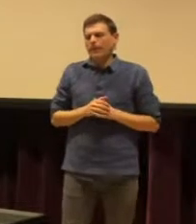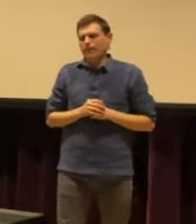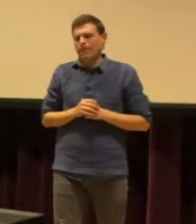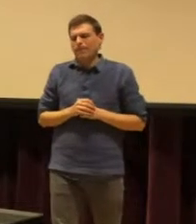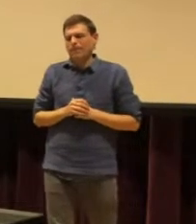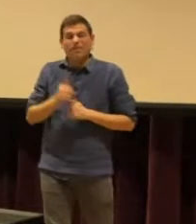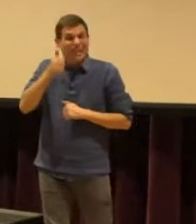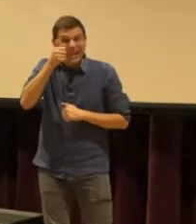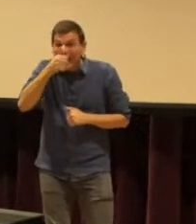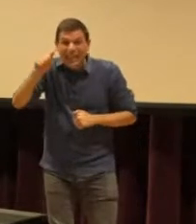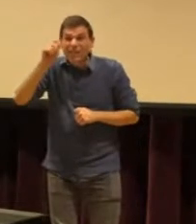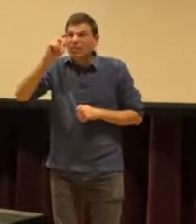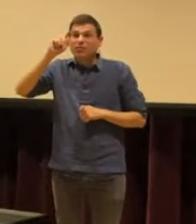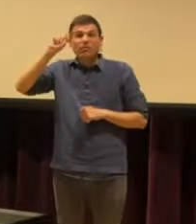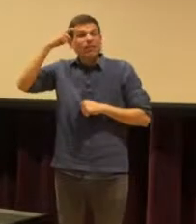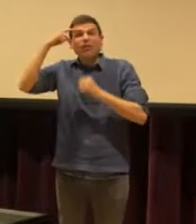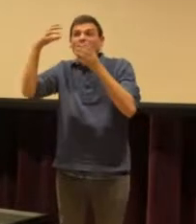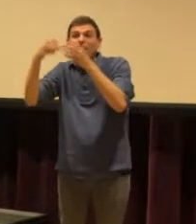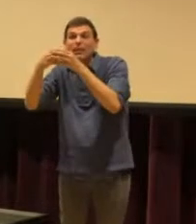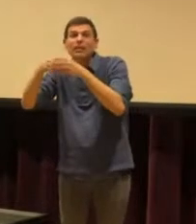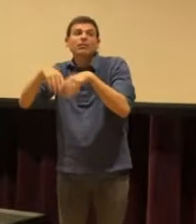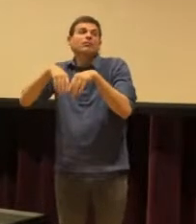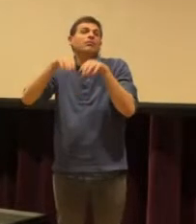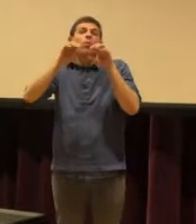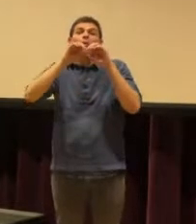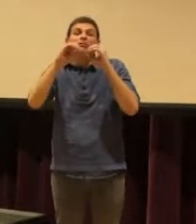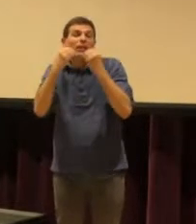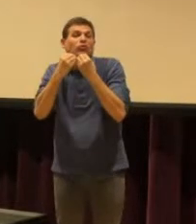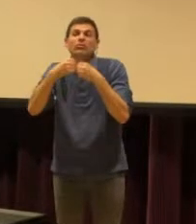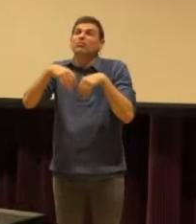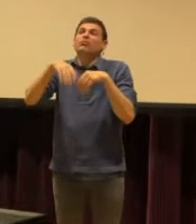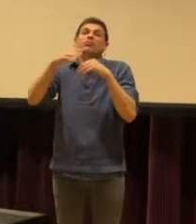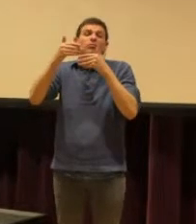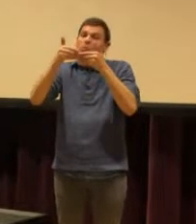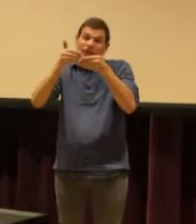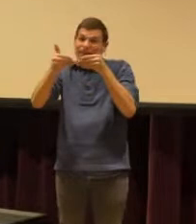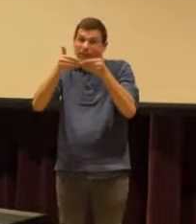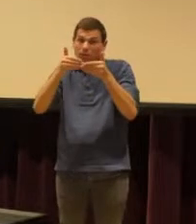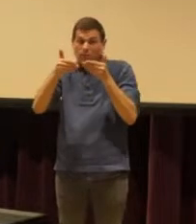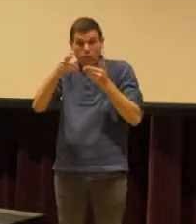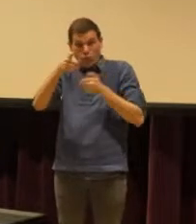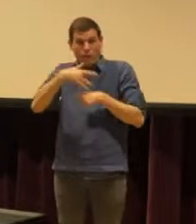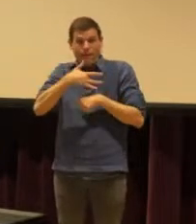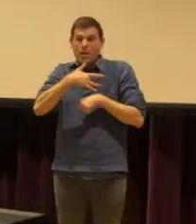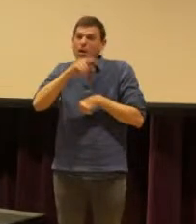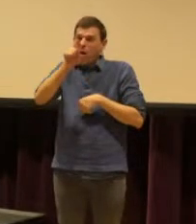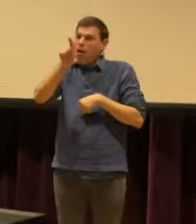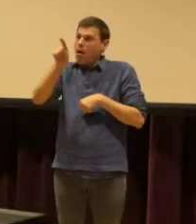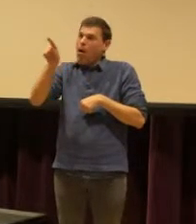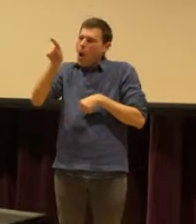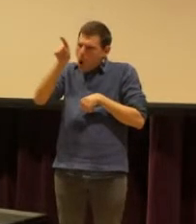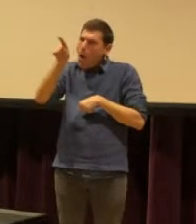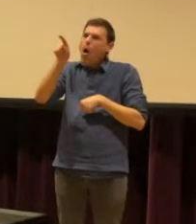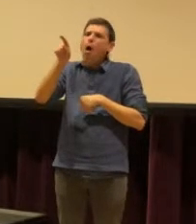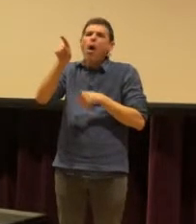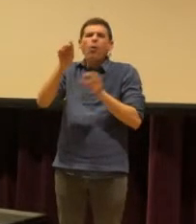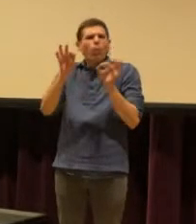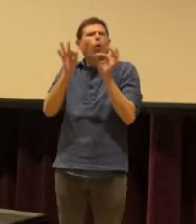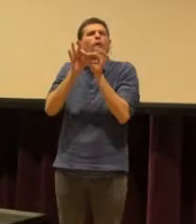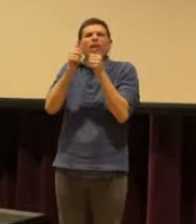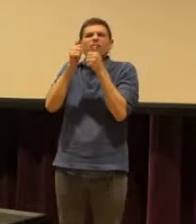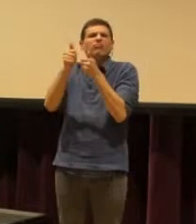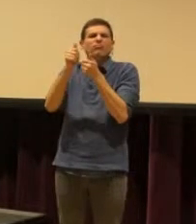government organization that is worth us talking to at all. I'm working a lot